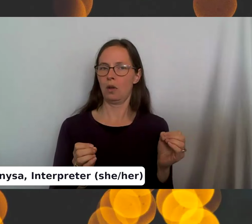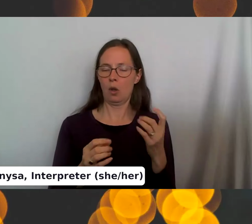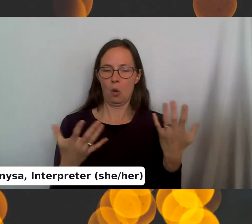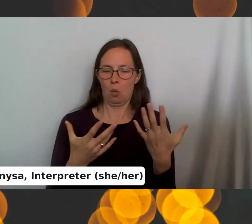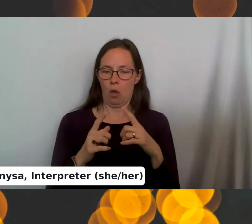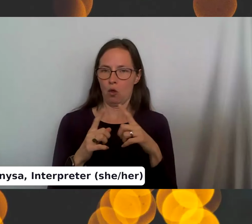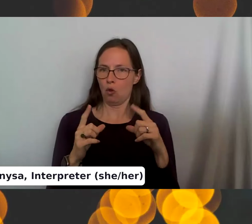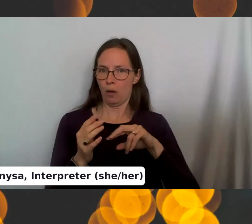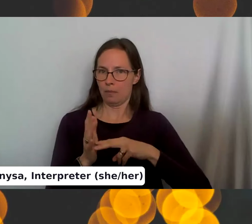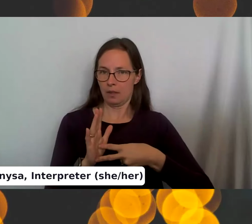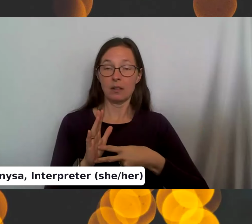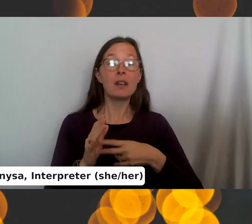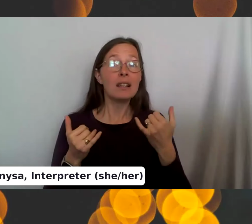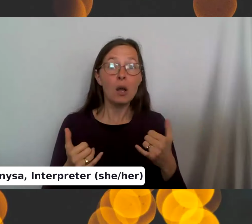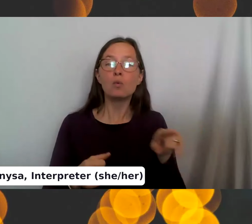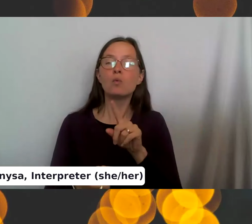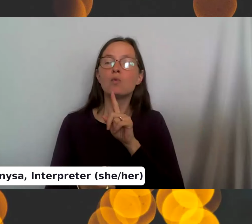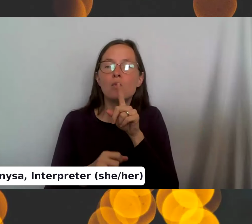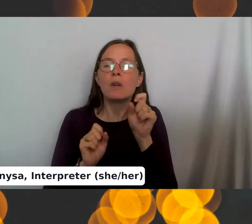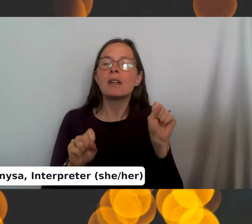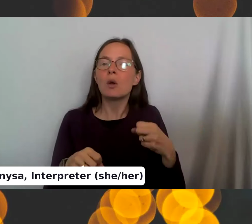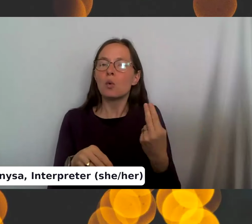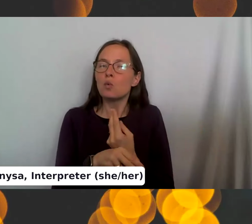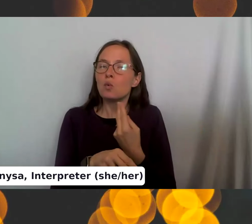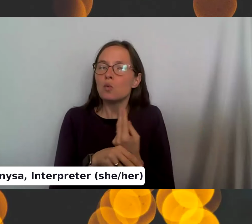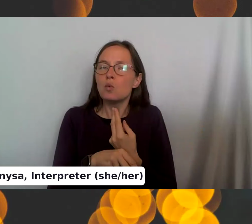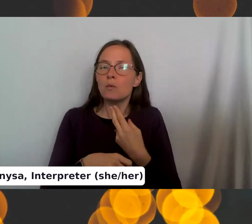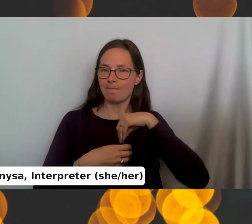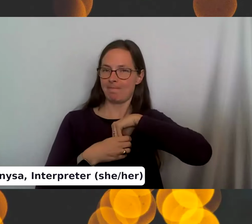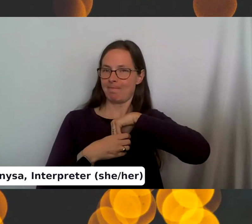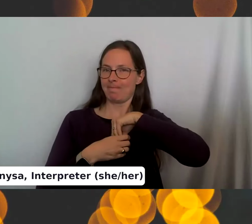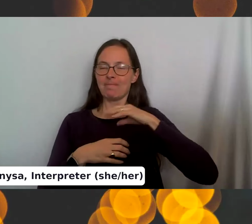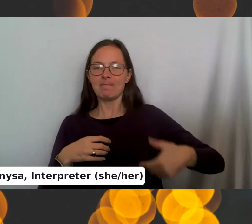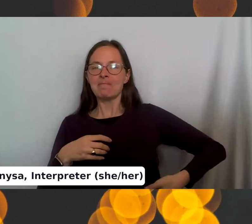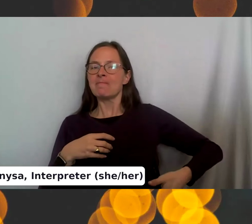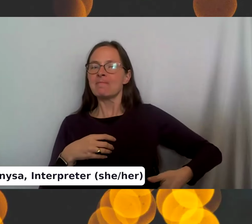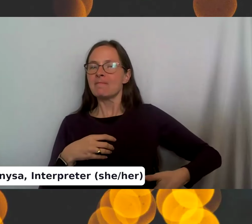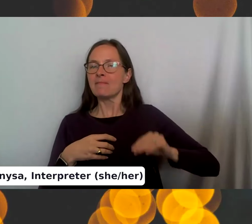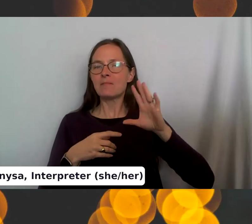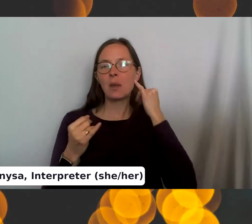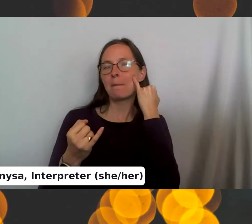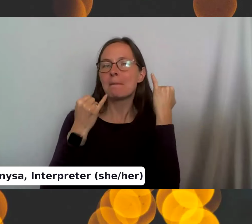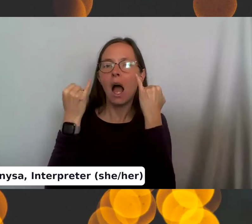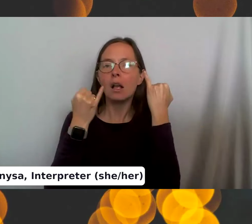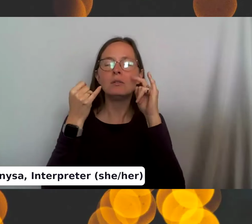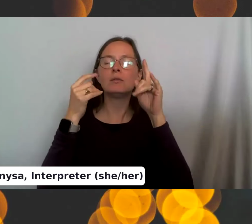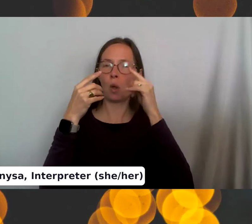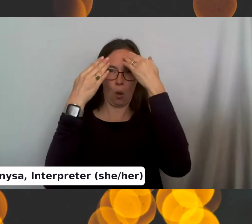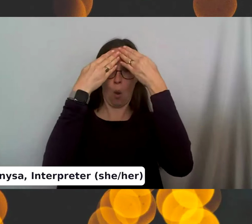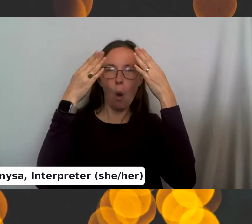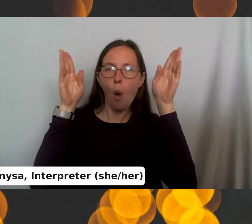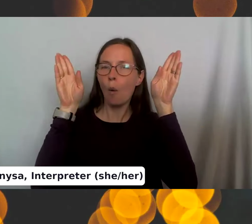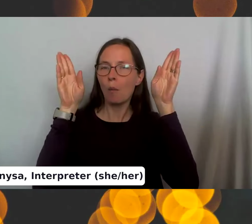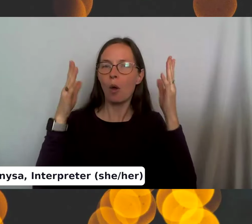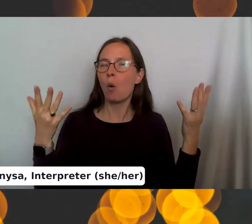your intuition and your imagination to have an open mind about what